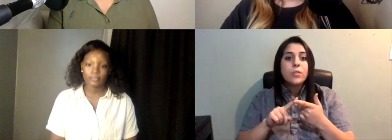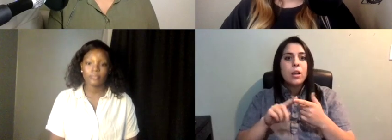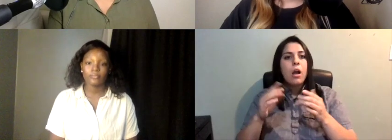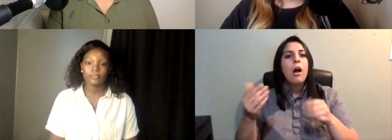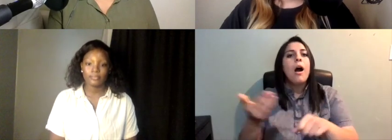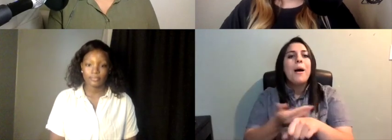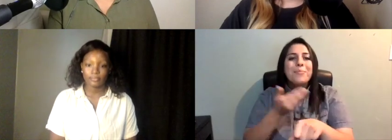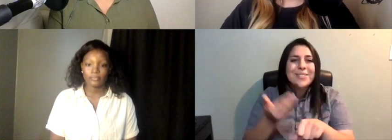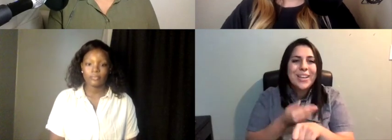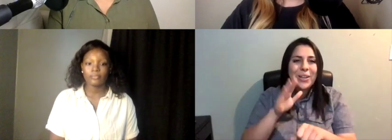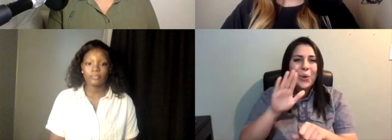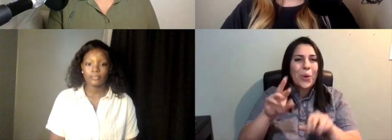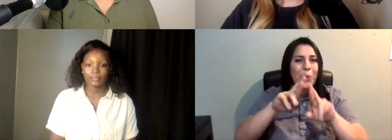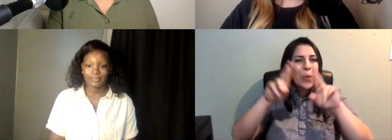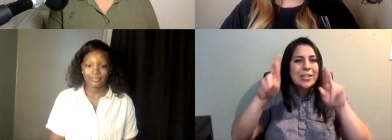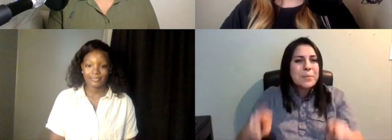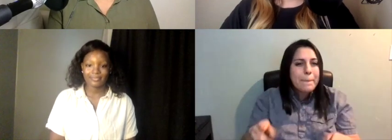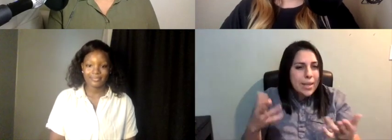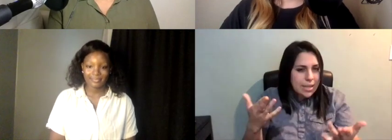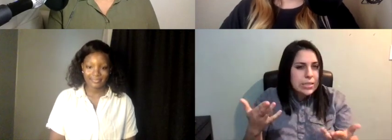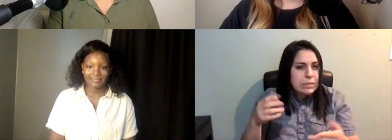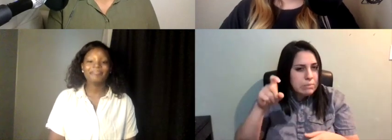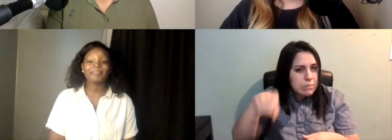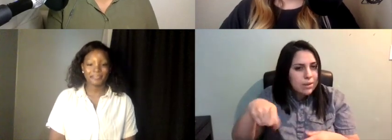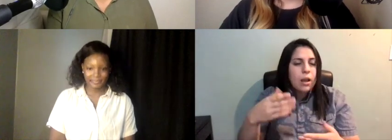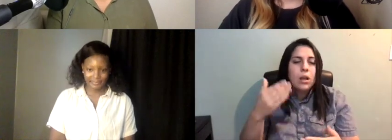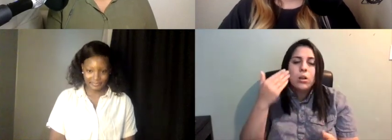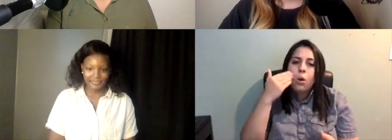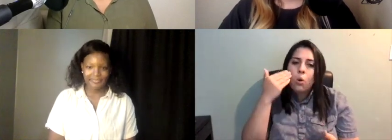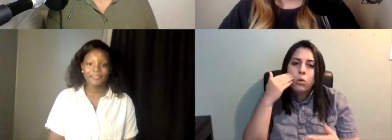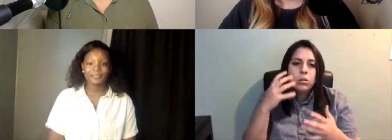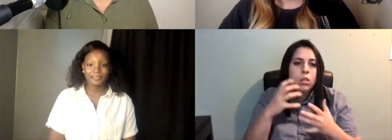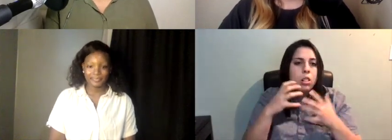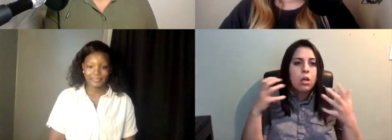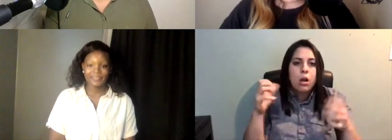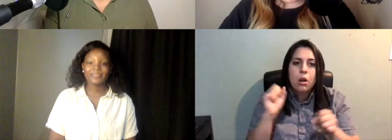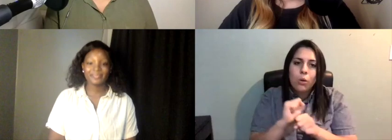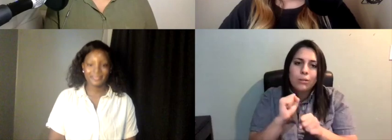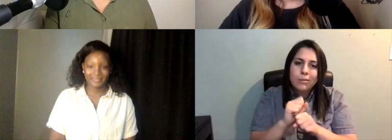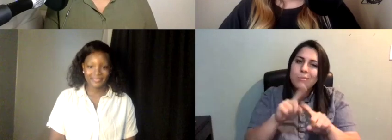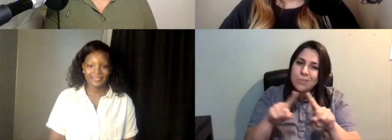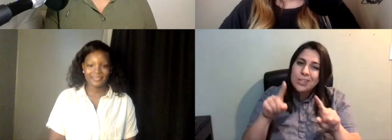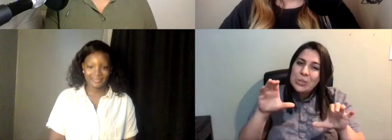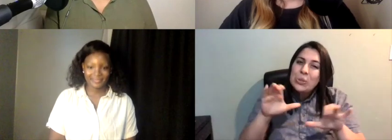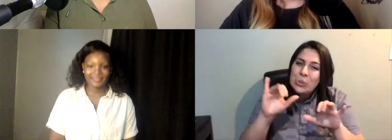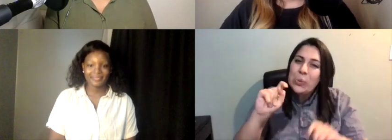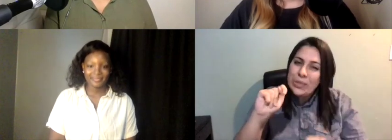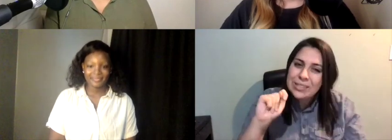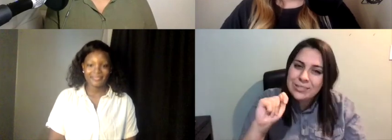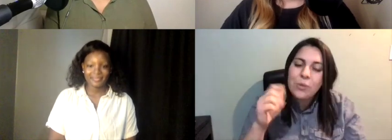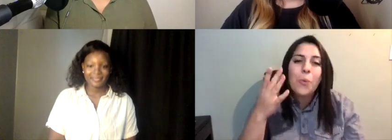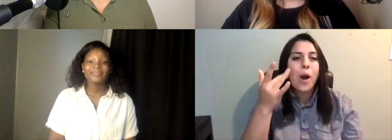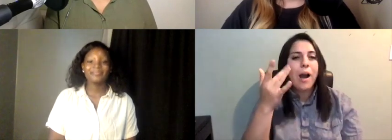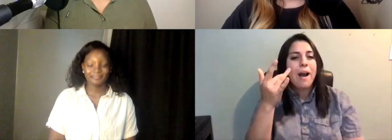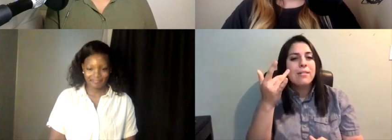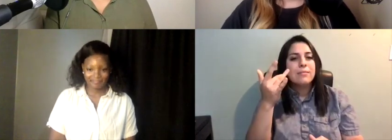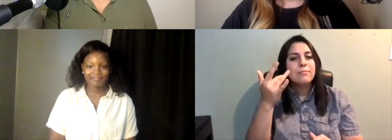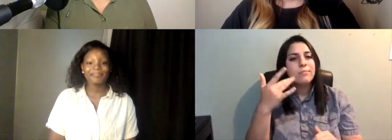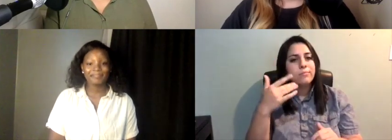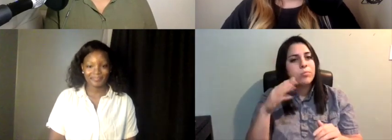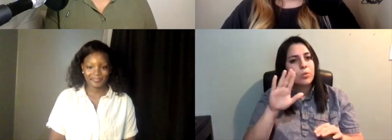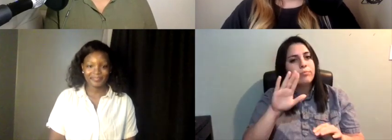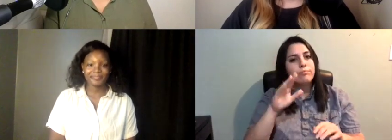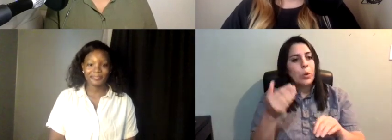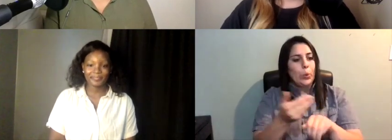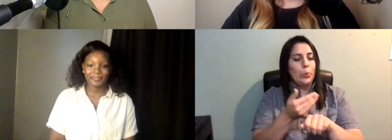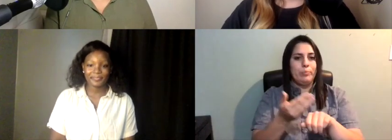big undertaking and feels terrible, but do it because Updating your resume is going to be a huge one. Obviously,